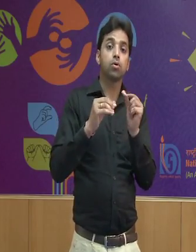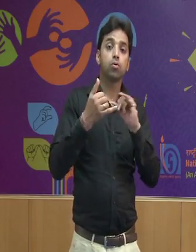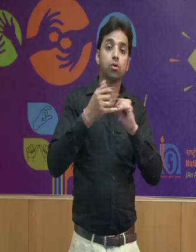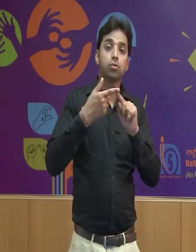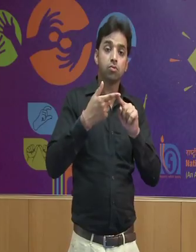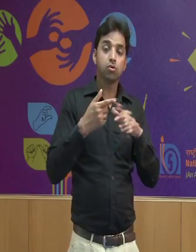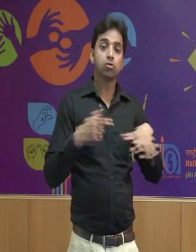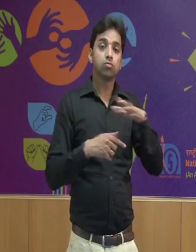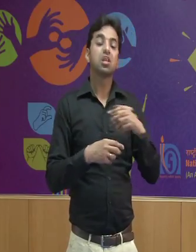or addiction